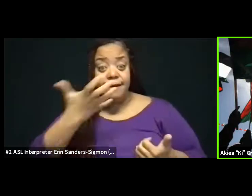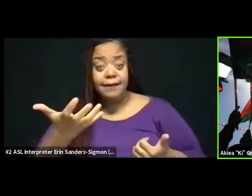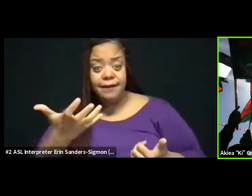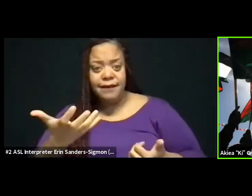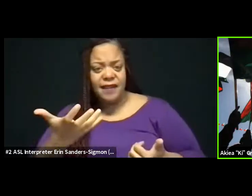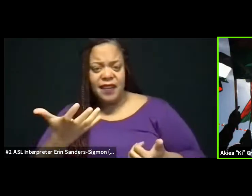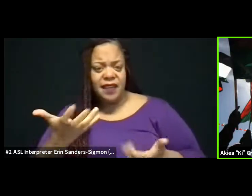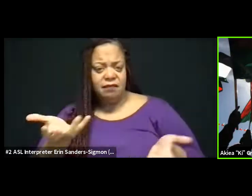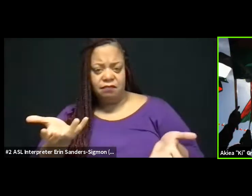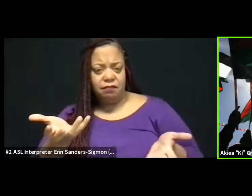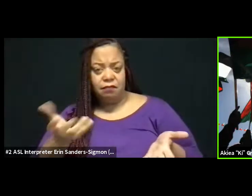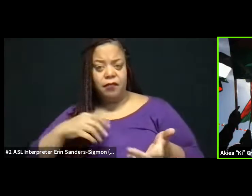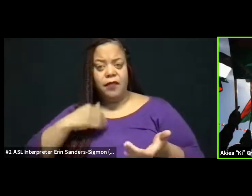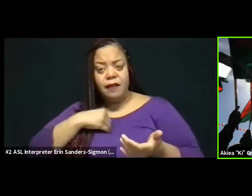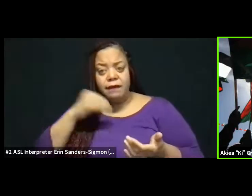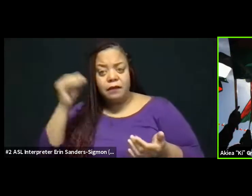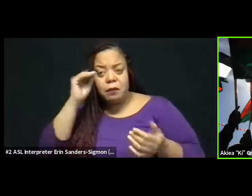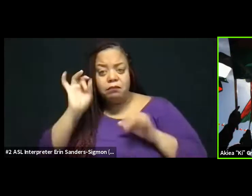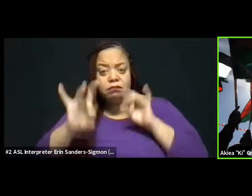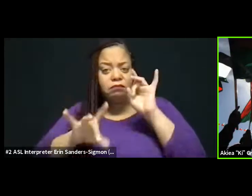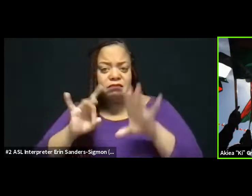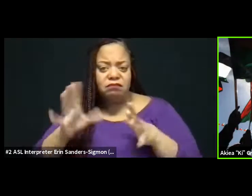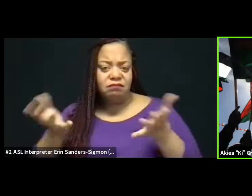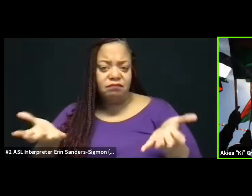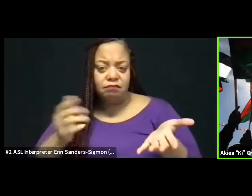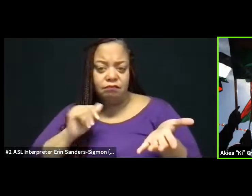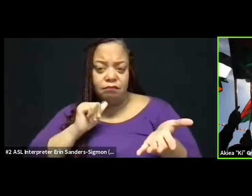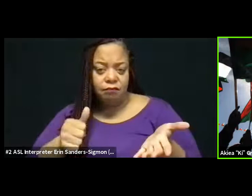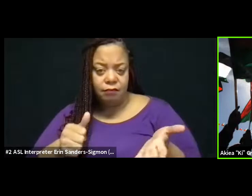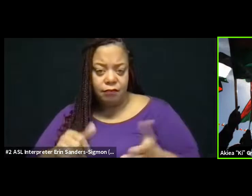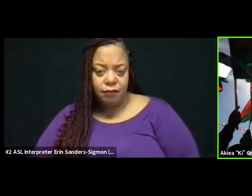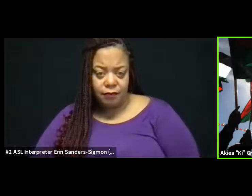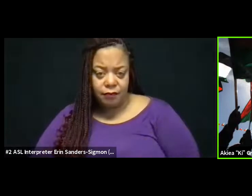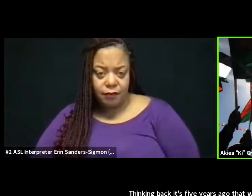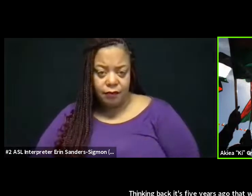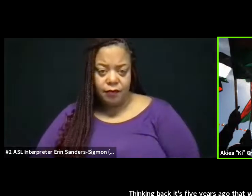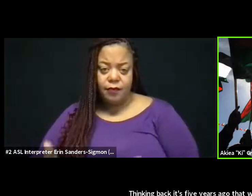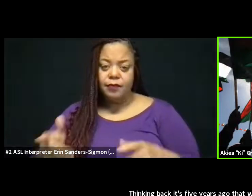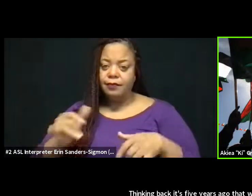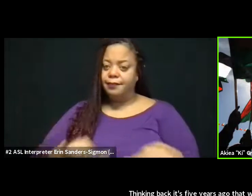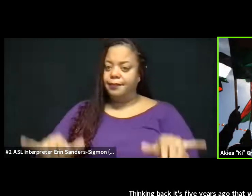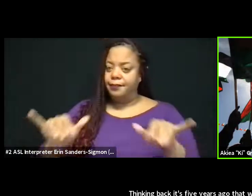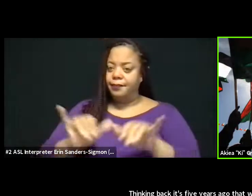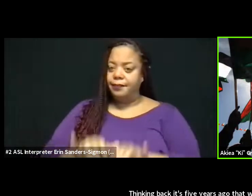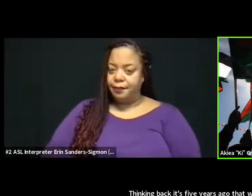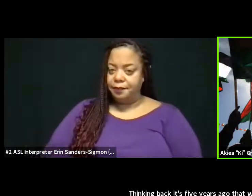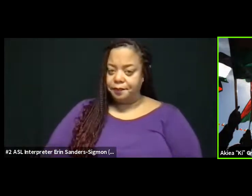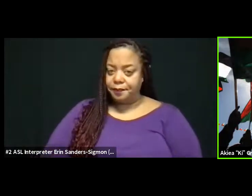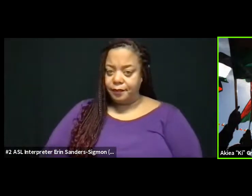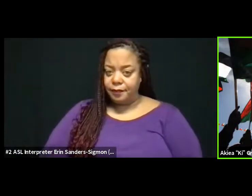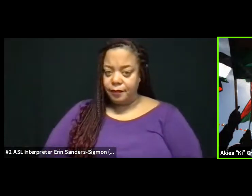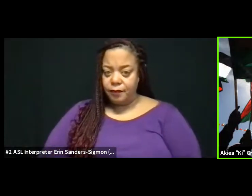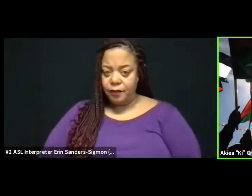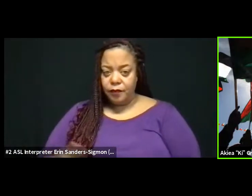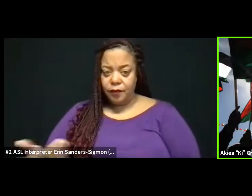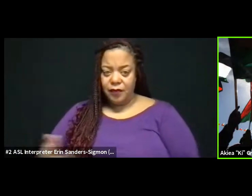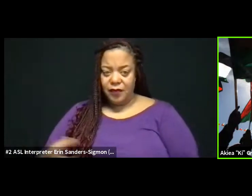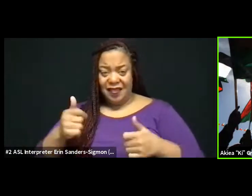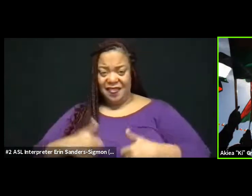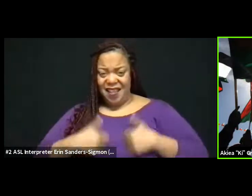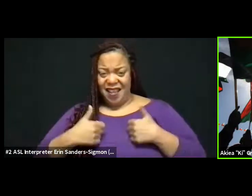goes, right? Like, even how life goes, right? And so as educators, you know, as